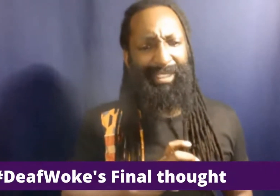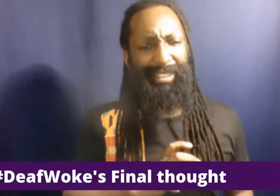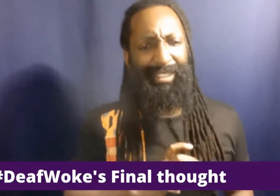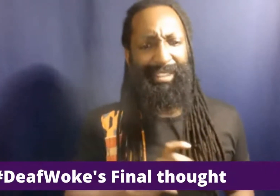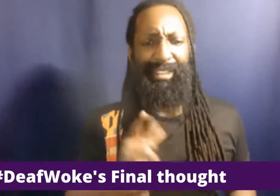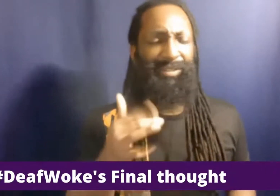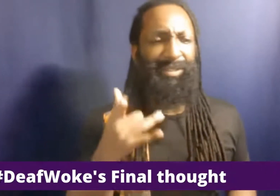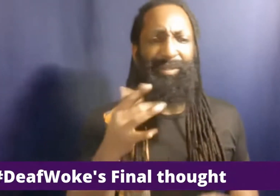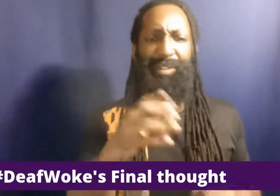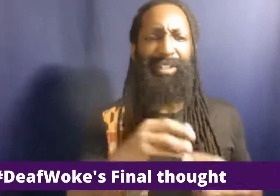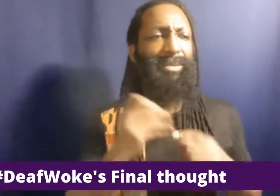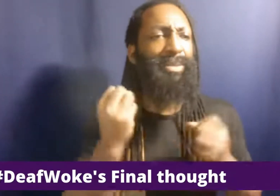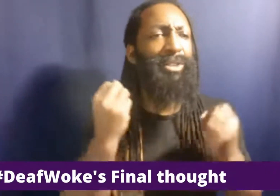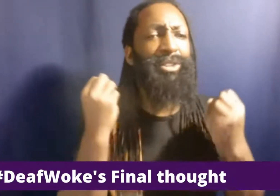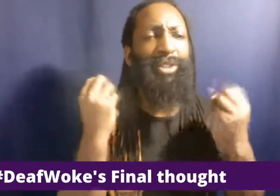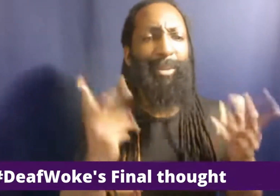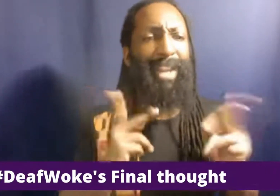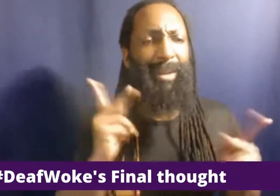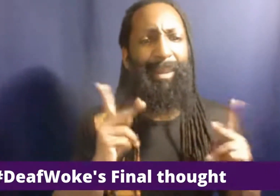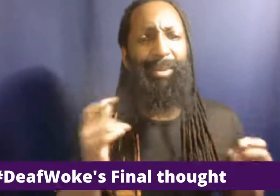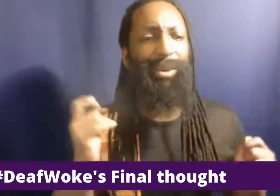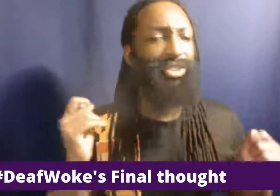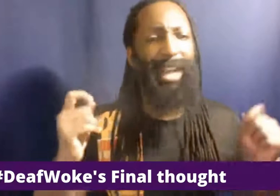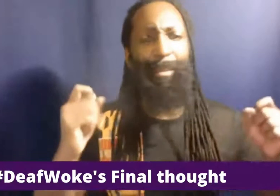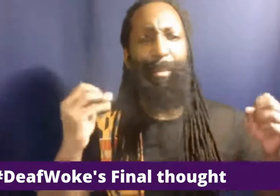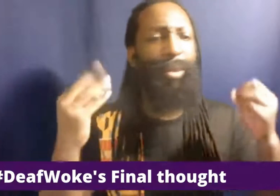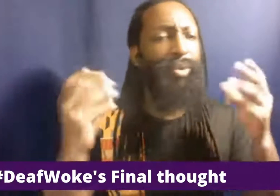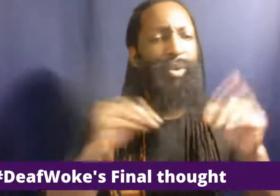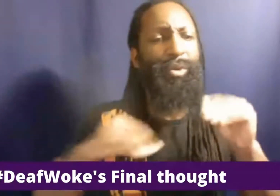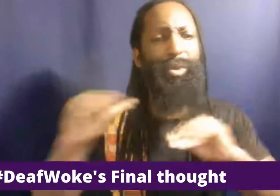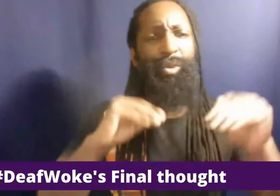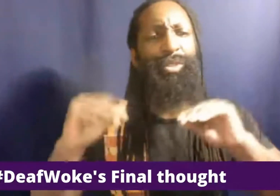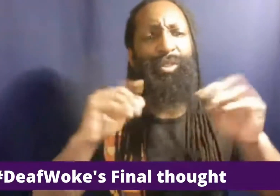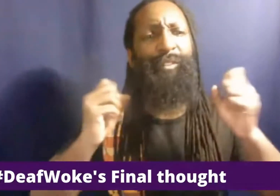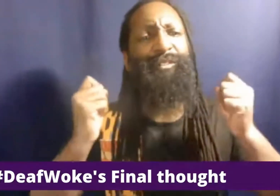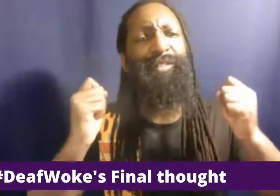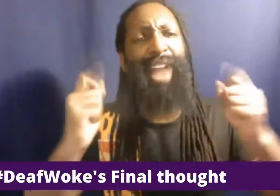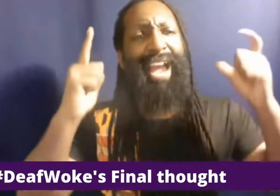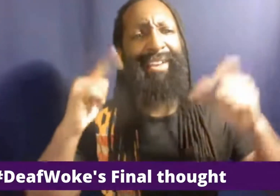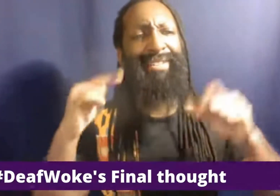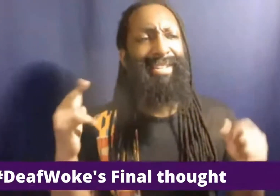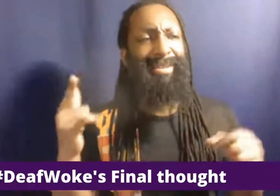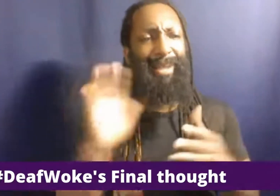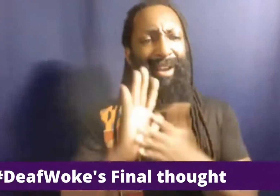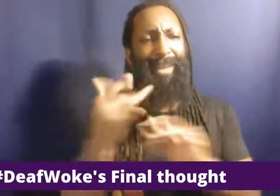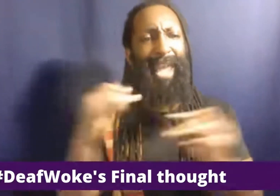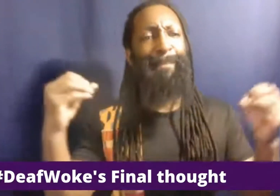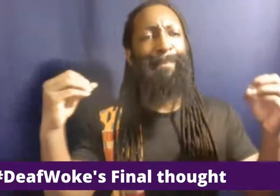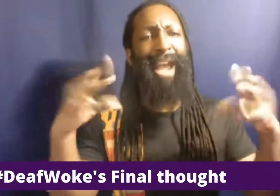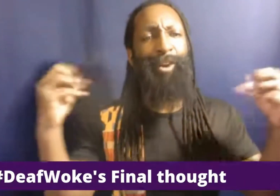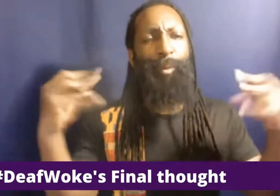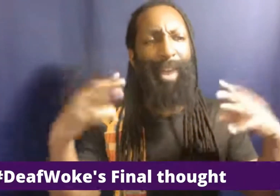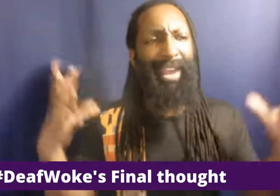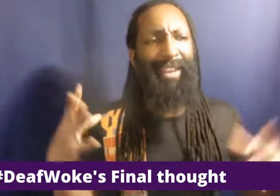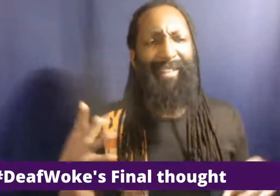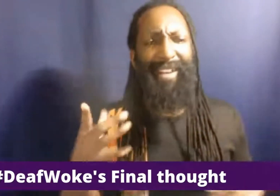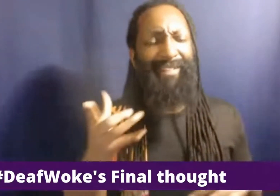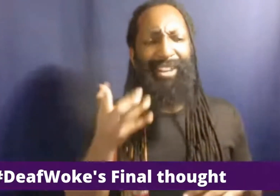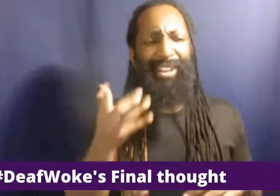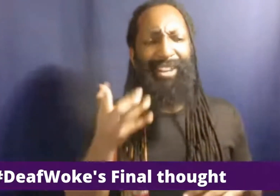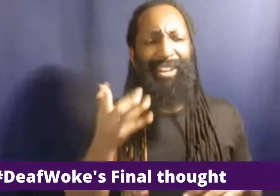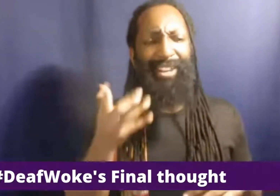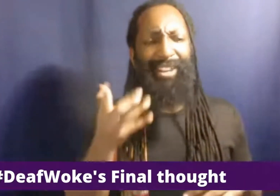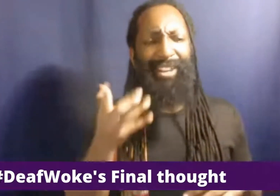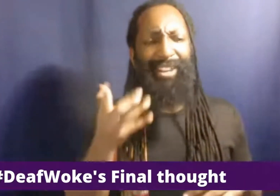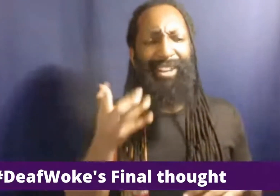know what I mean? There's so many people who are trying to move so fast, become like microwave.